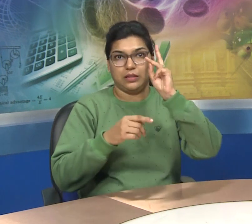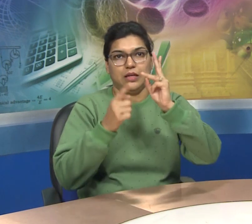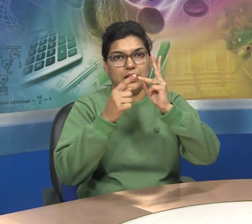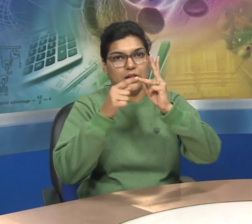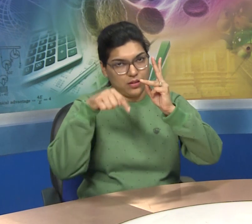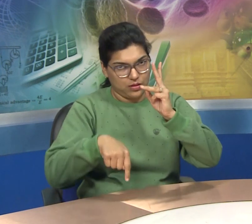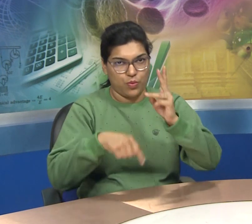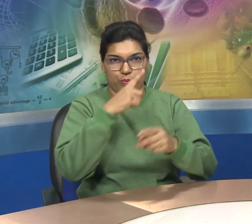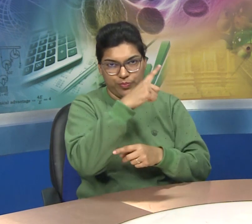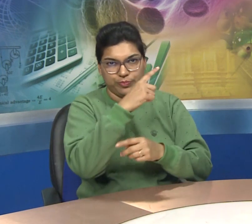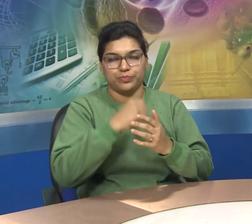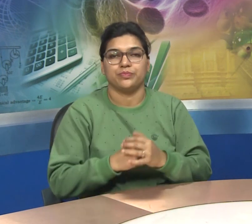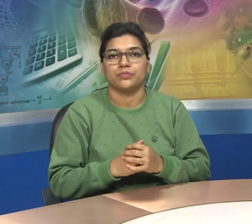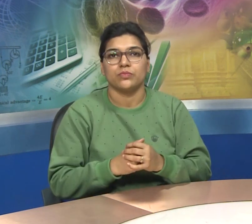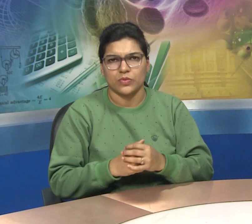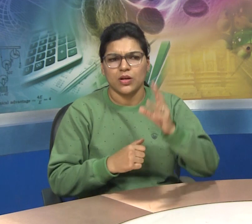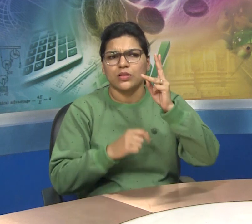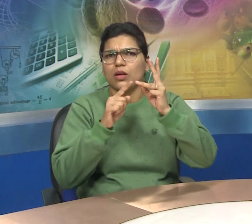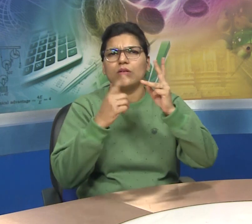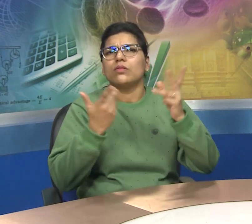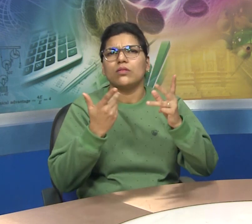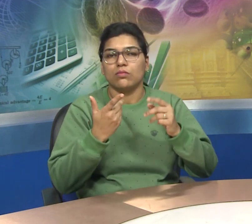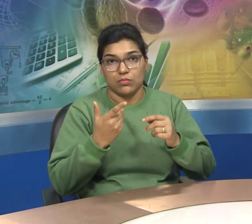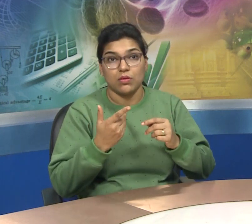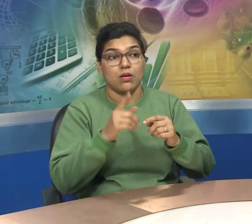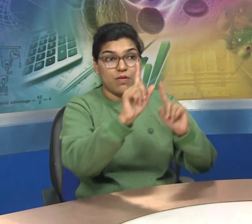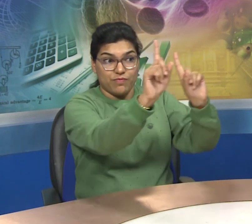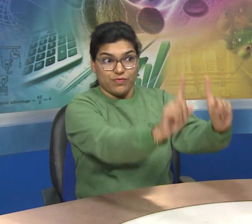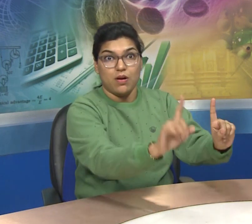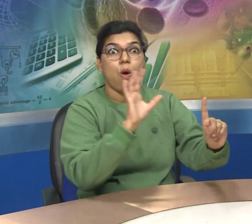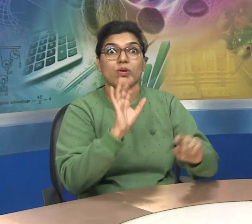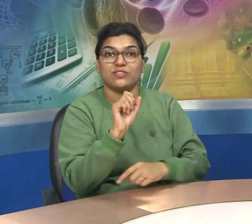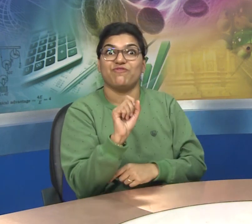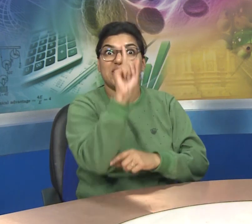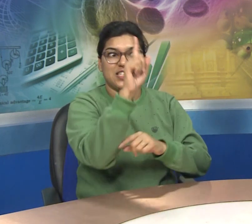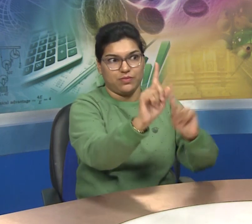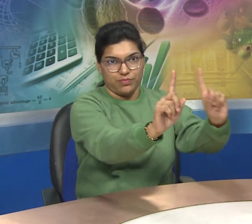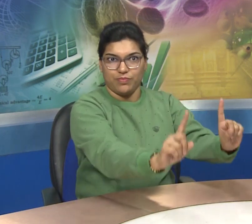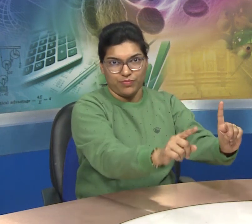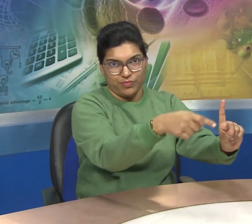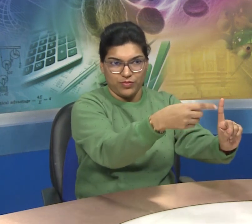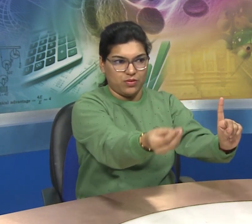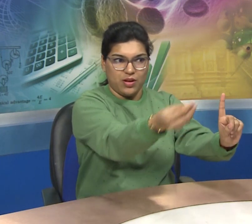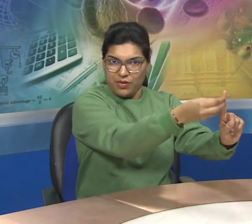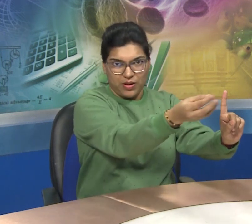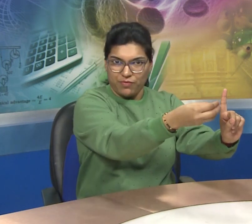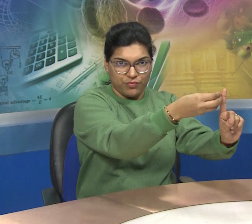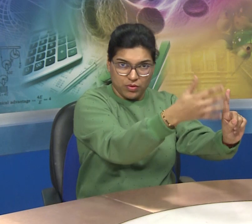We have understood about the primary sources and secondary sources. Now, this one is